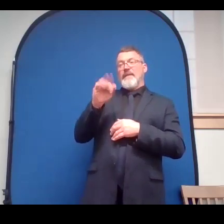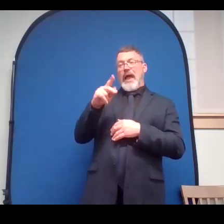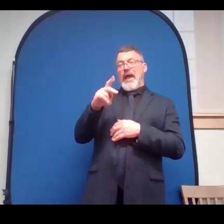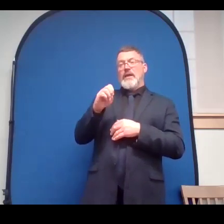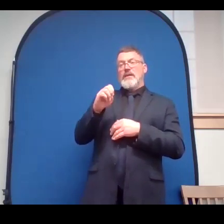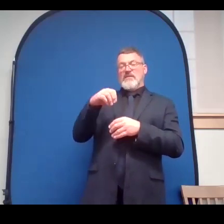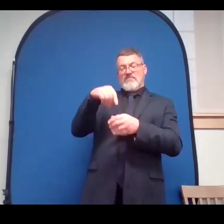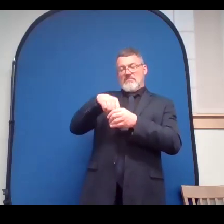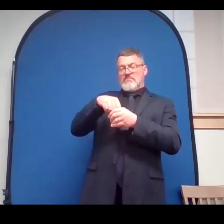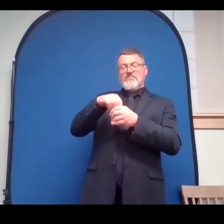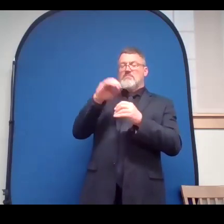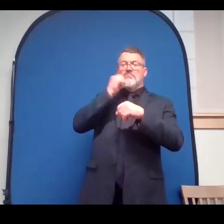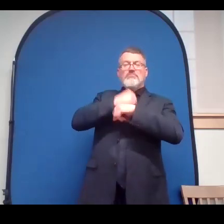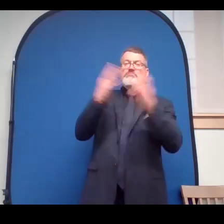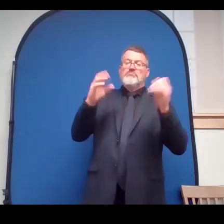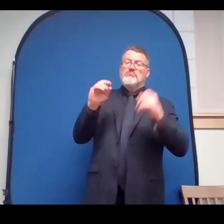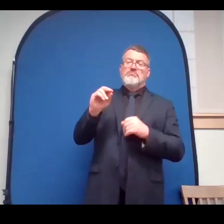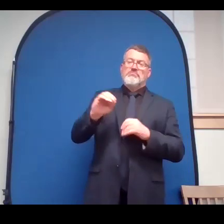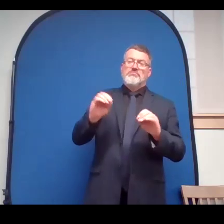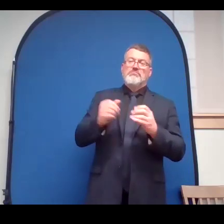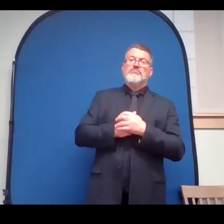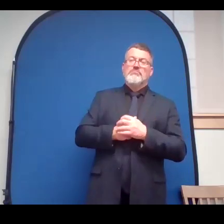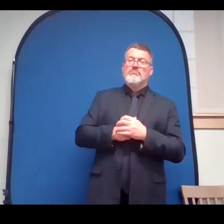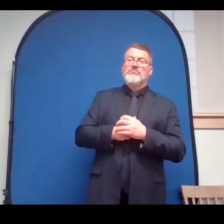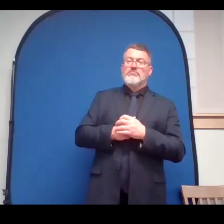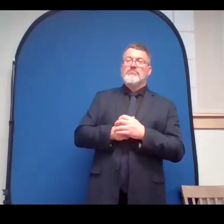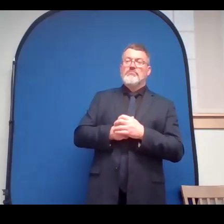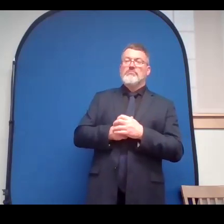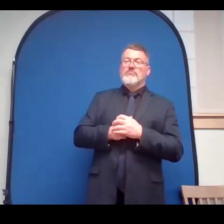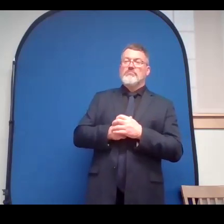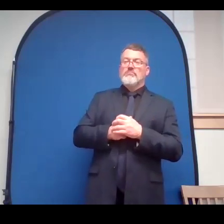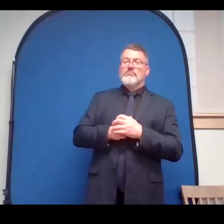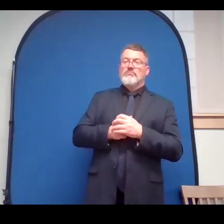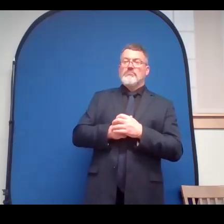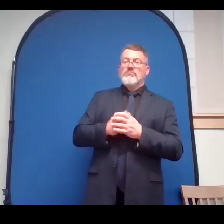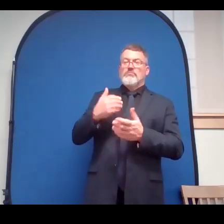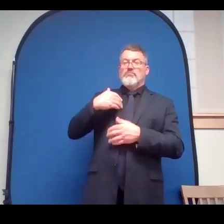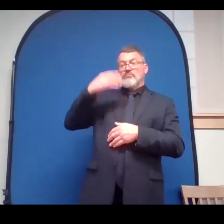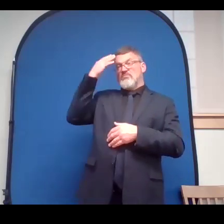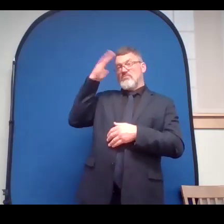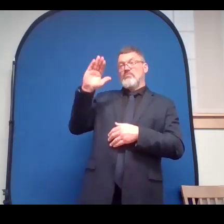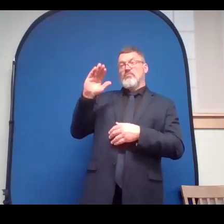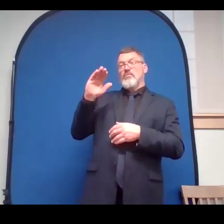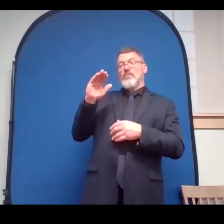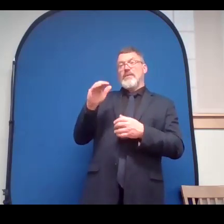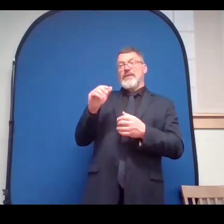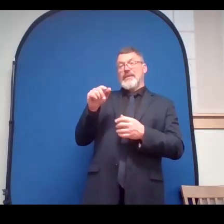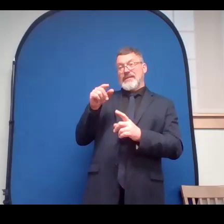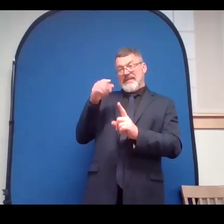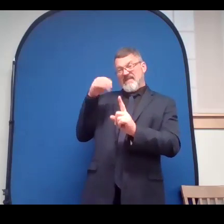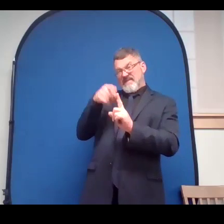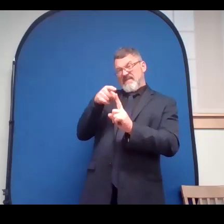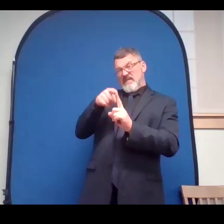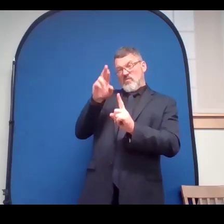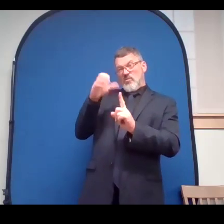as an actual hand grenade. So I can't tell you exactly him and that in my capacity